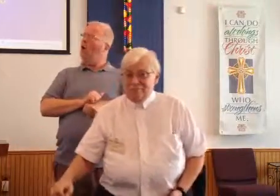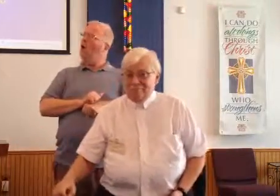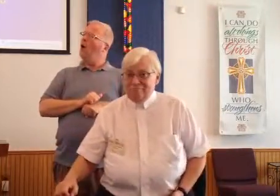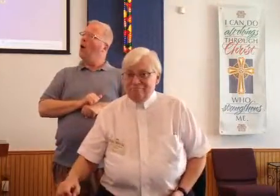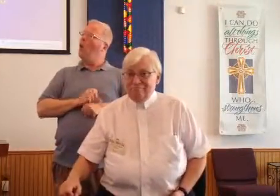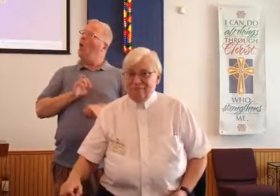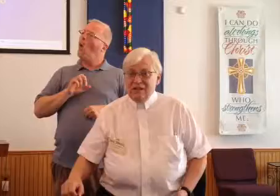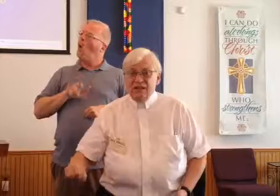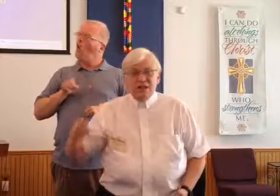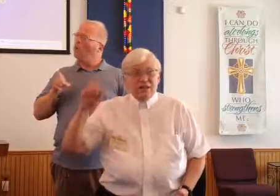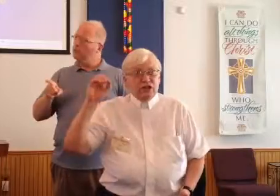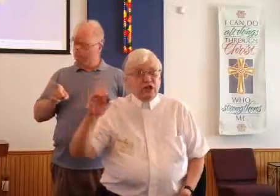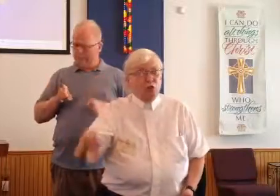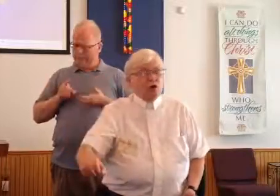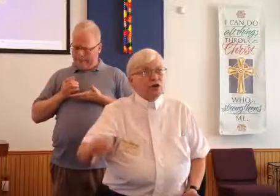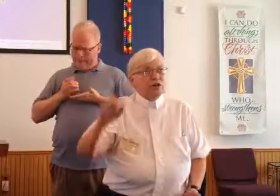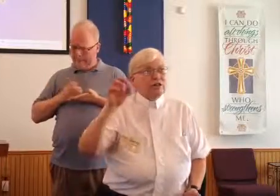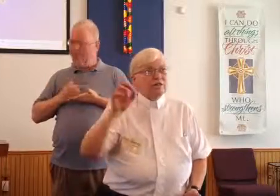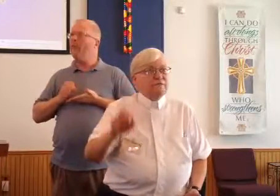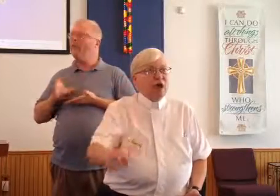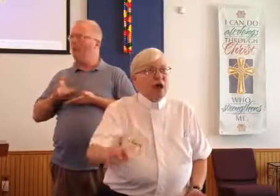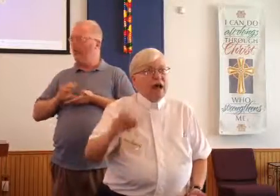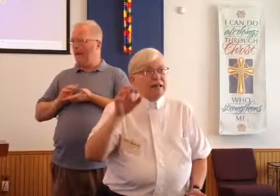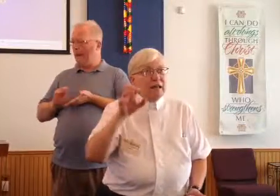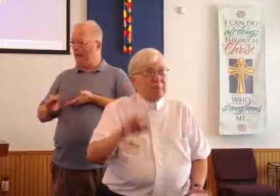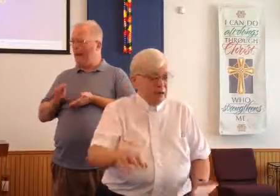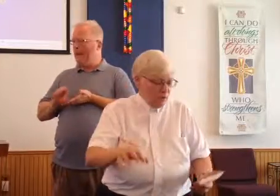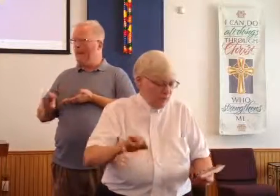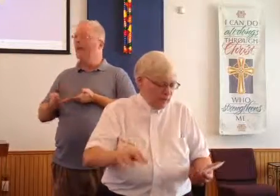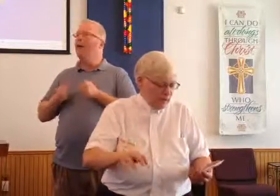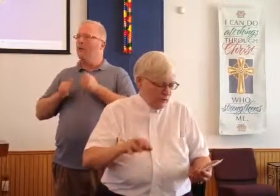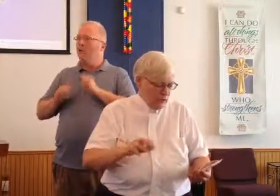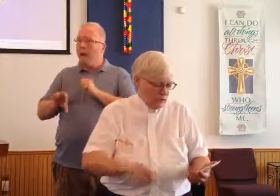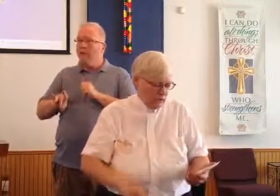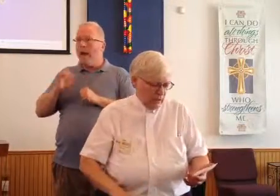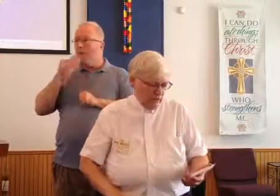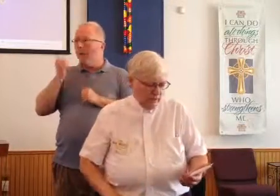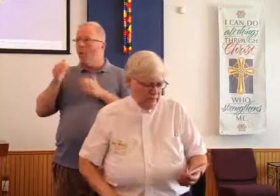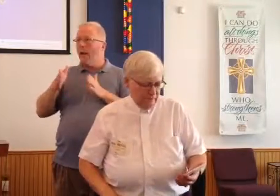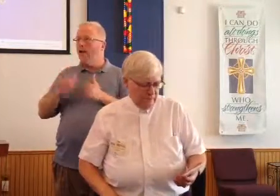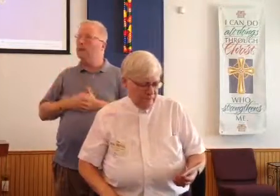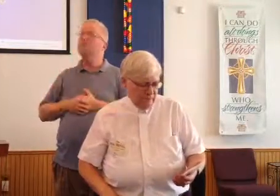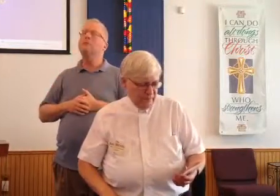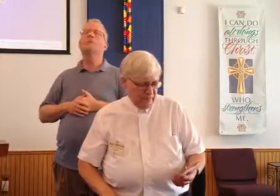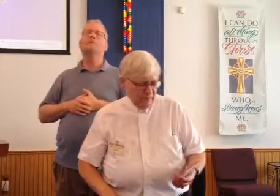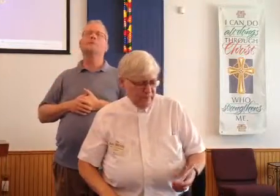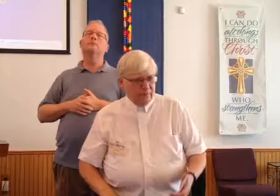did. That she worked to find a better place for herself.